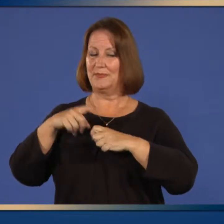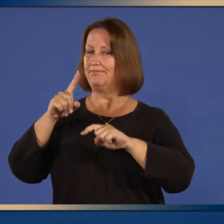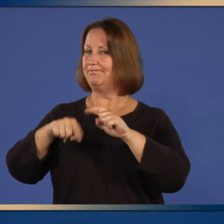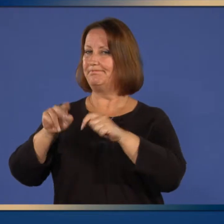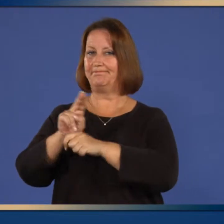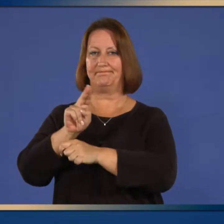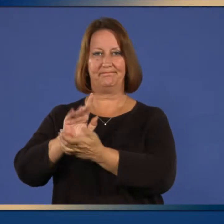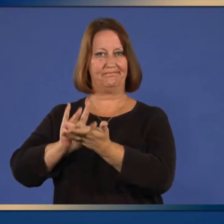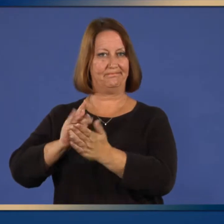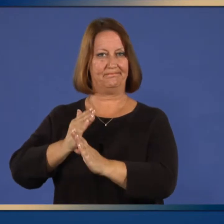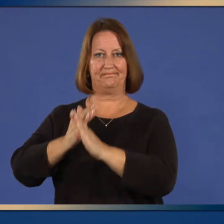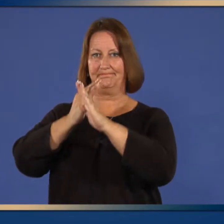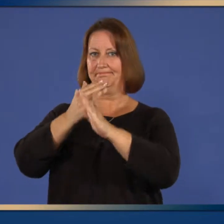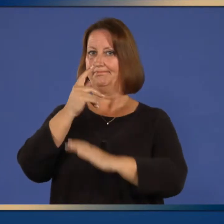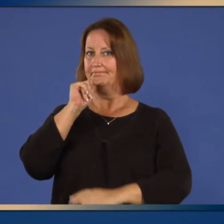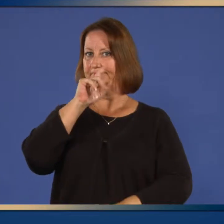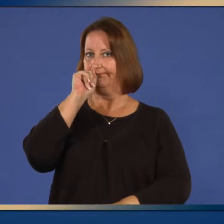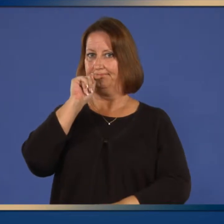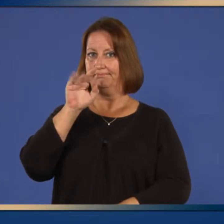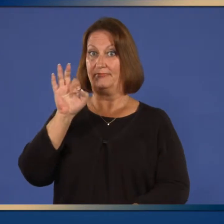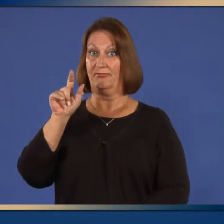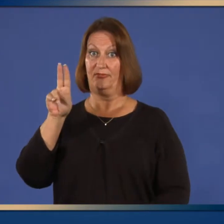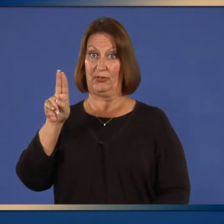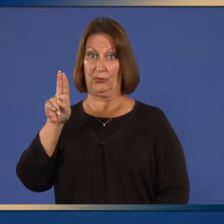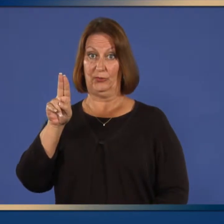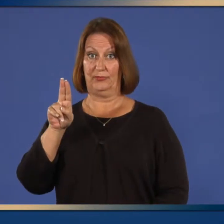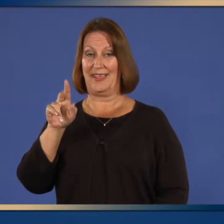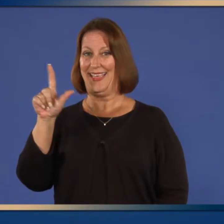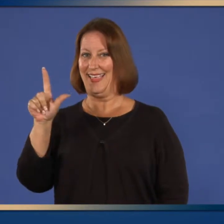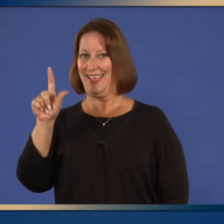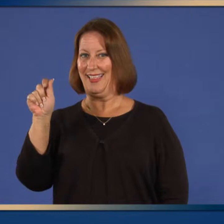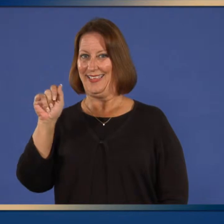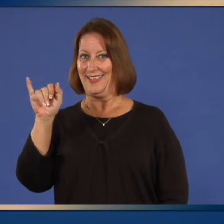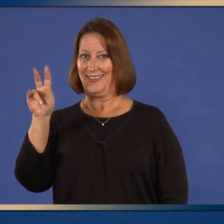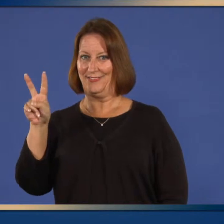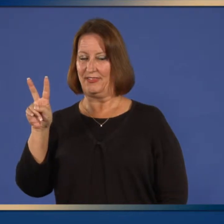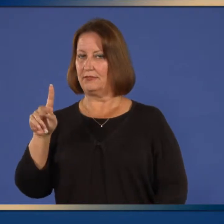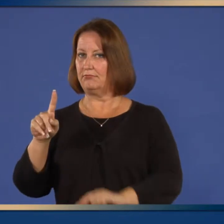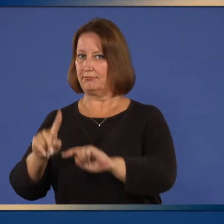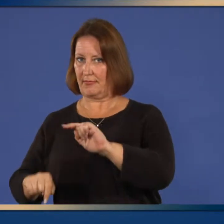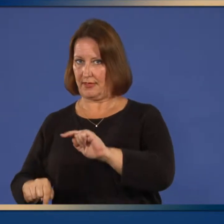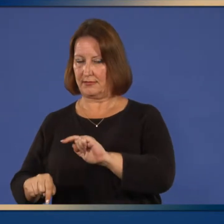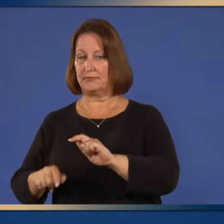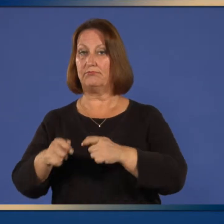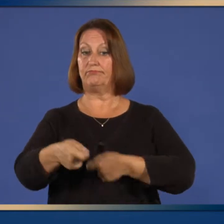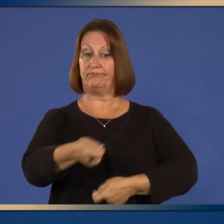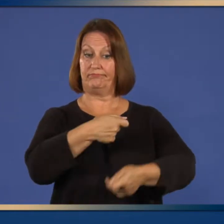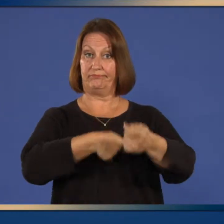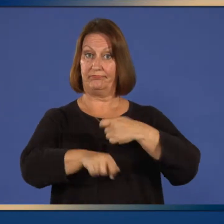Instead, these children should be given the inactivated influenza vaccine.